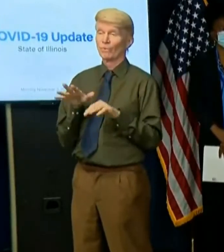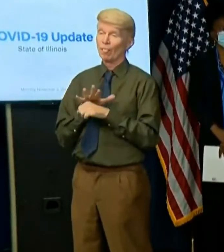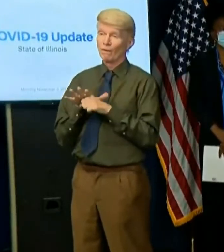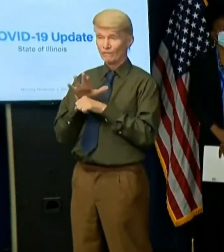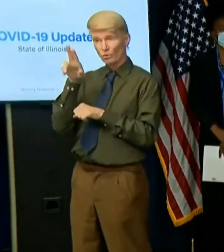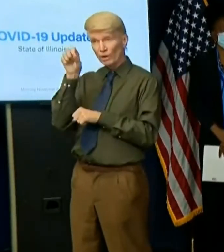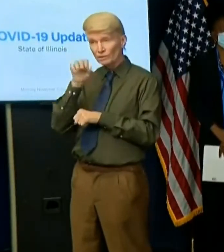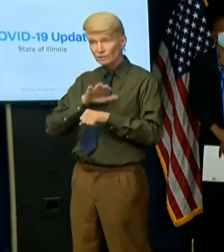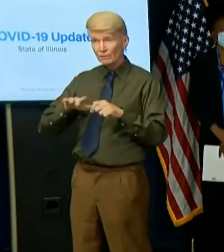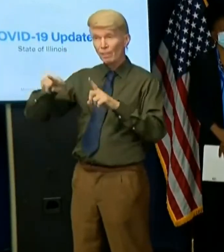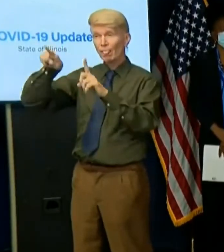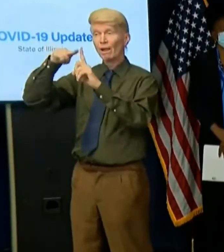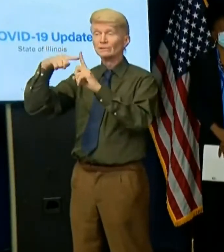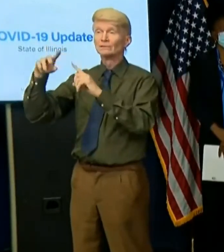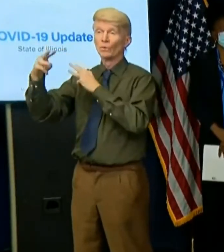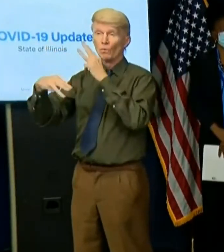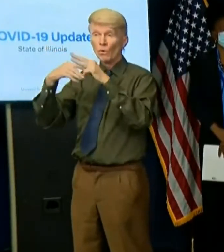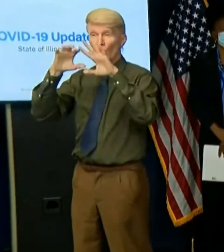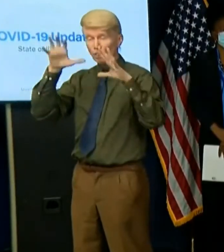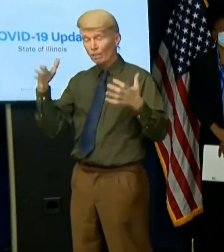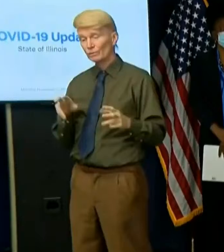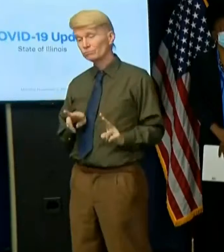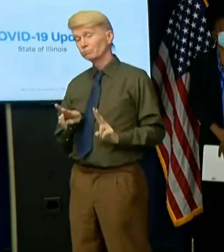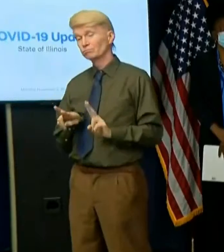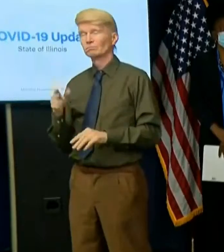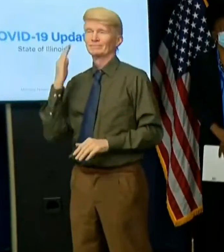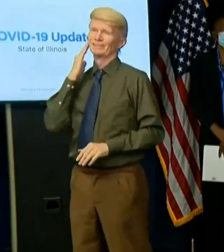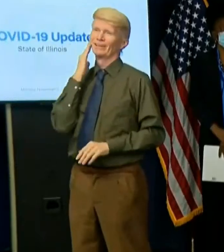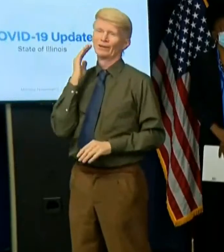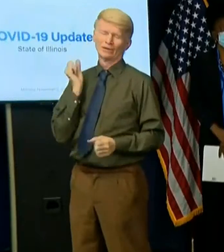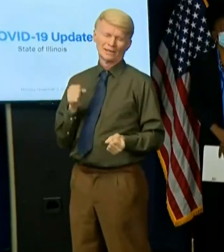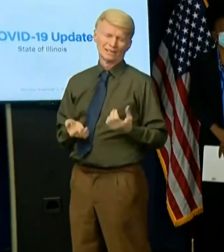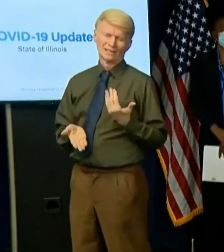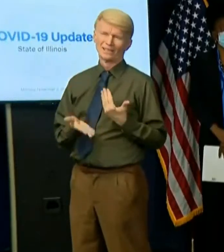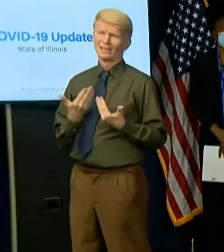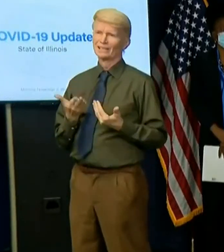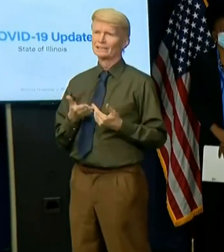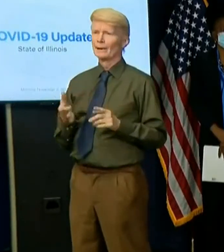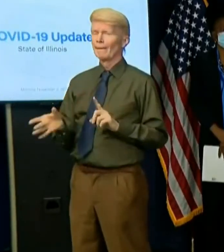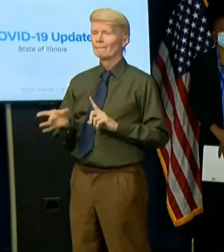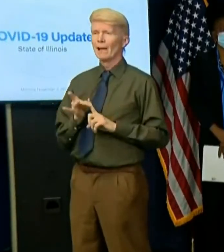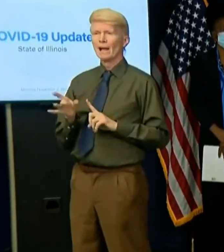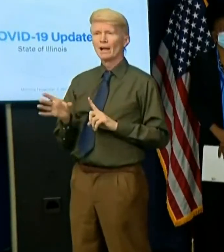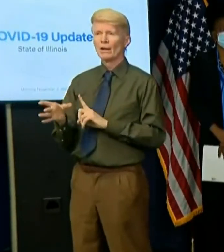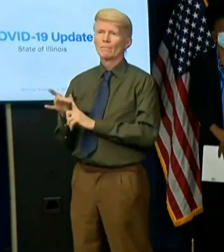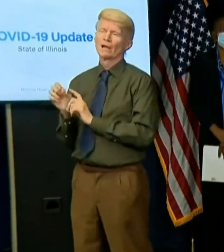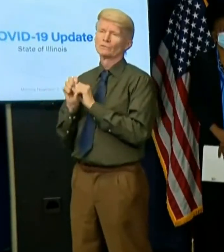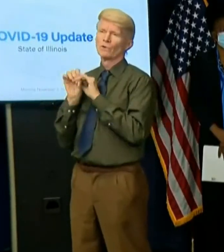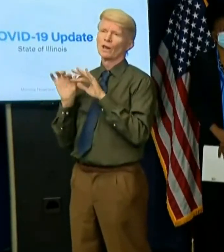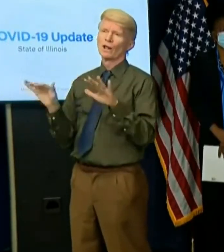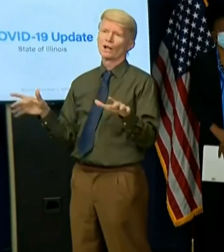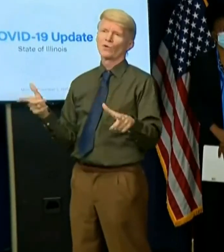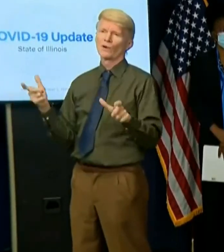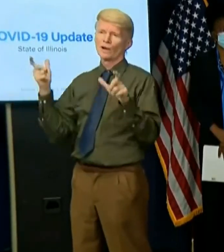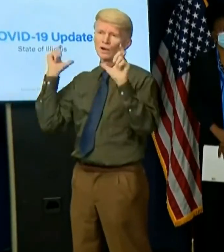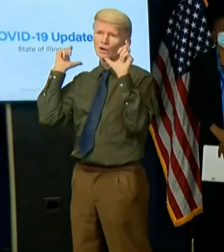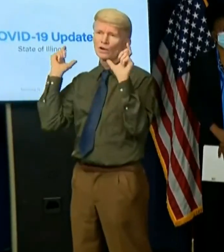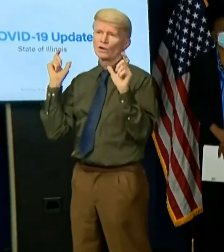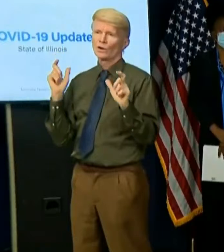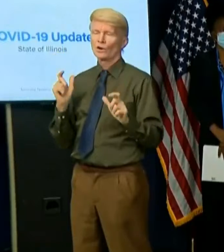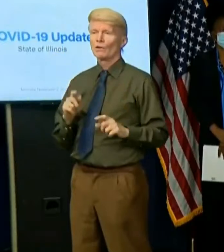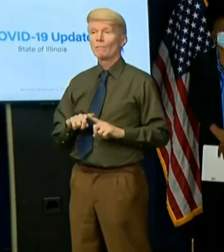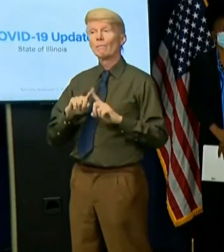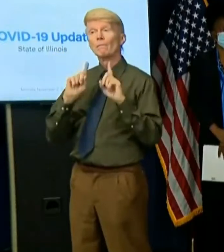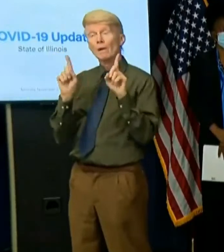nation, around the world, to be locations that amplify the spread of COVID-19,